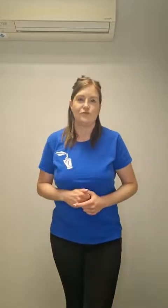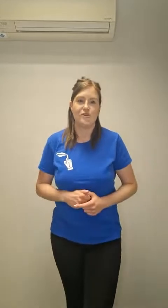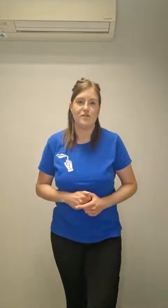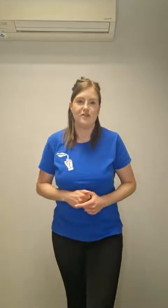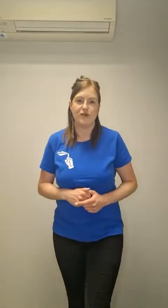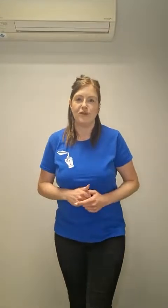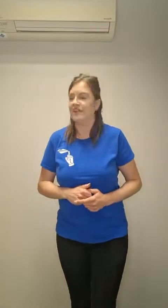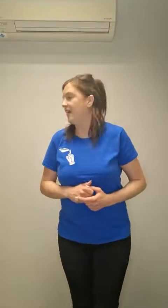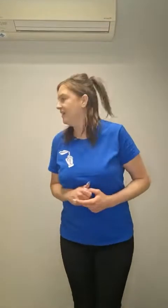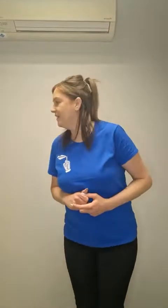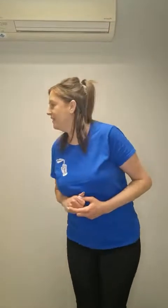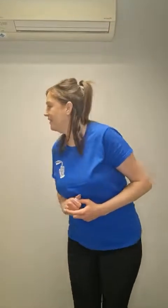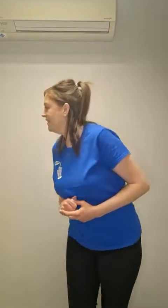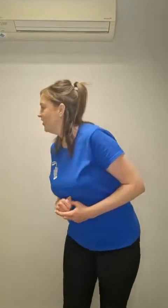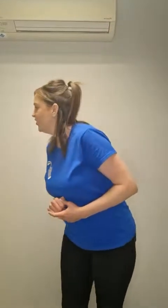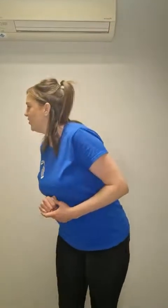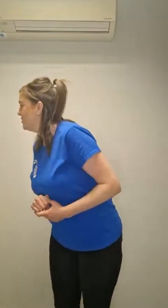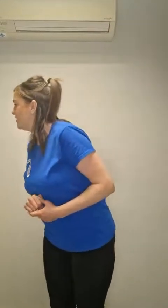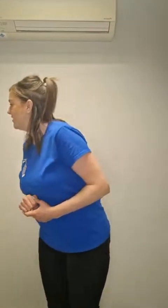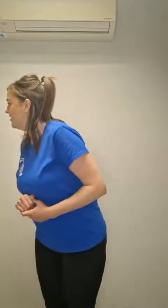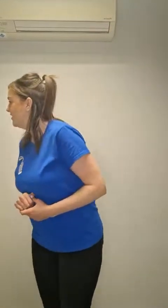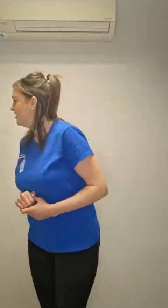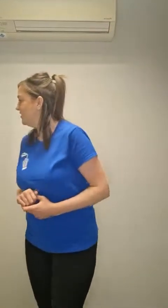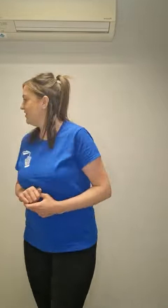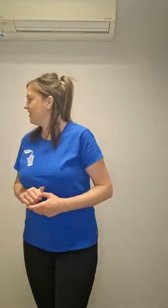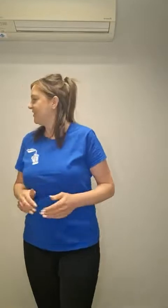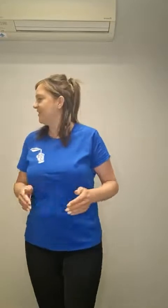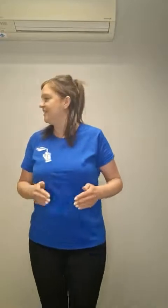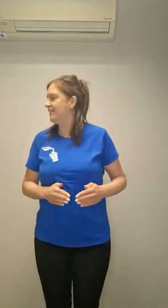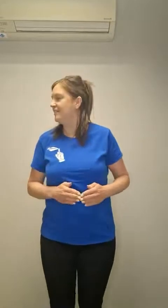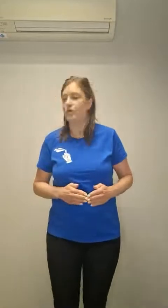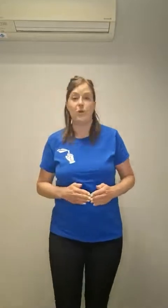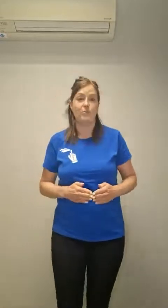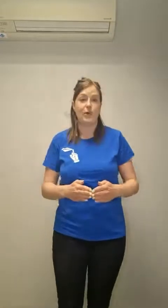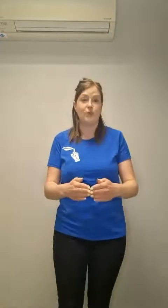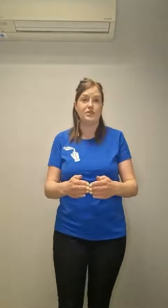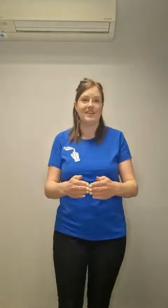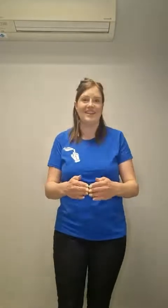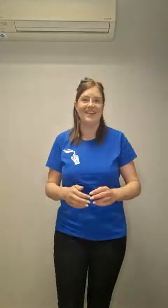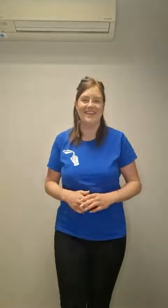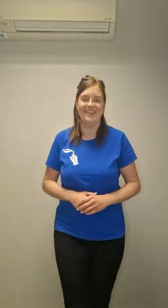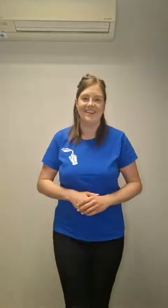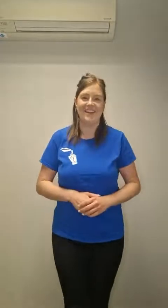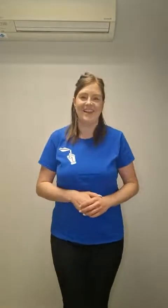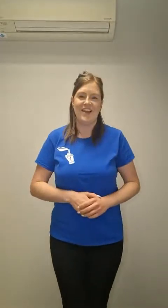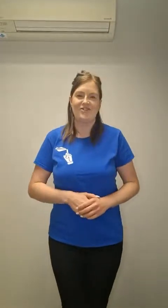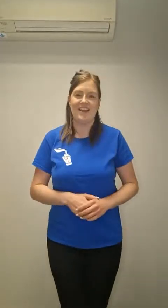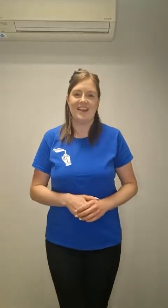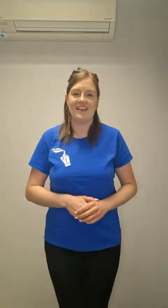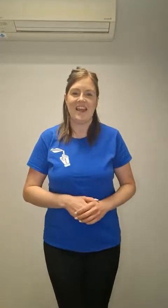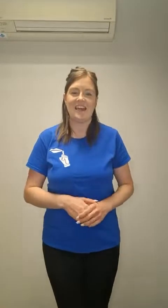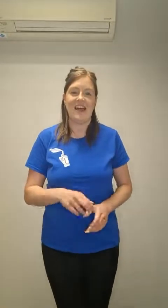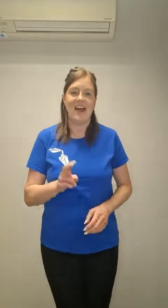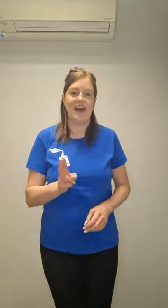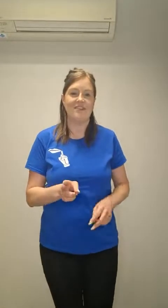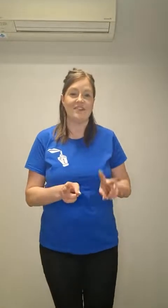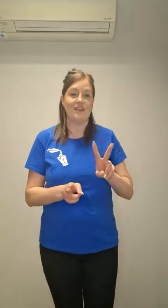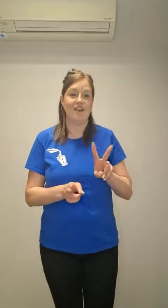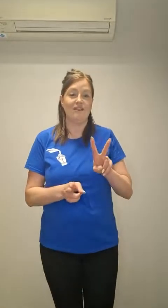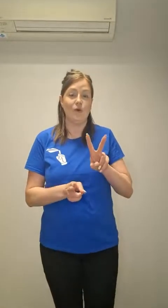freebie for you there. Who is it? For boat. We can then have the sign for